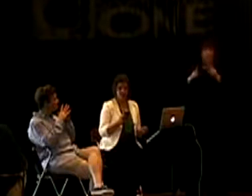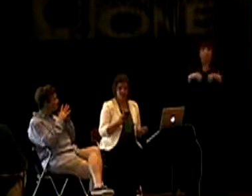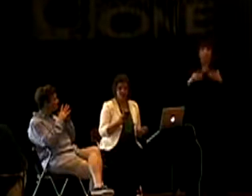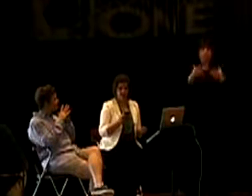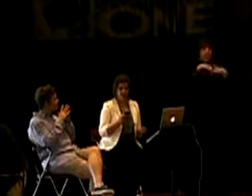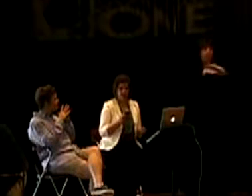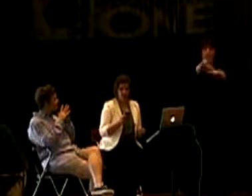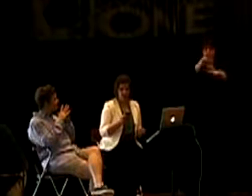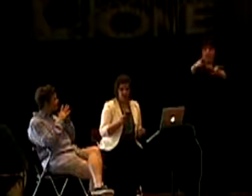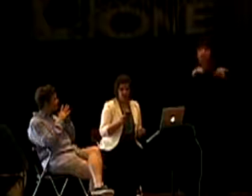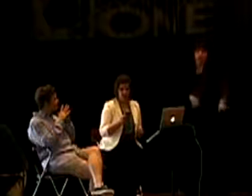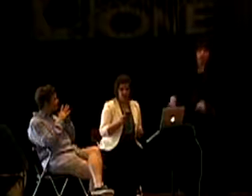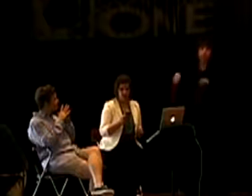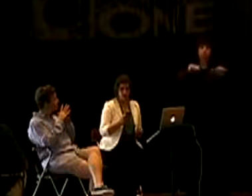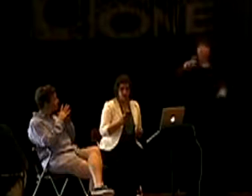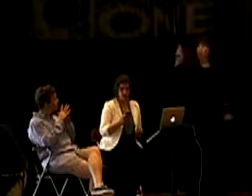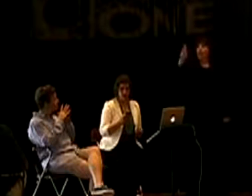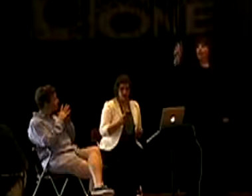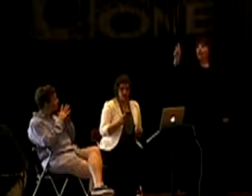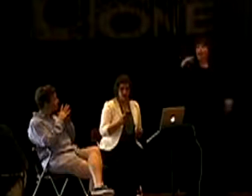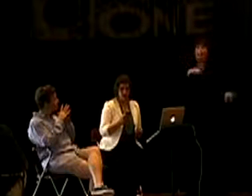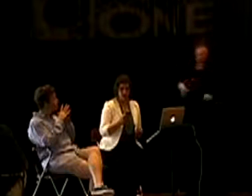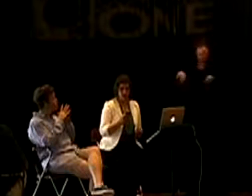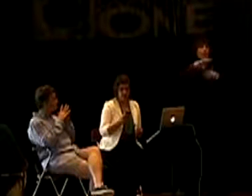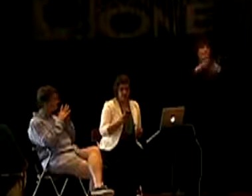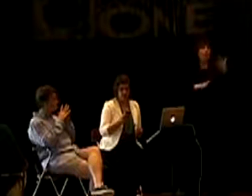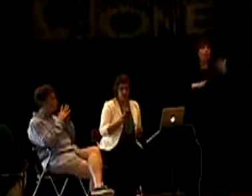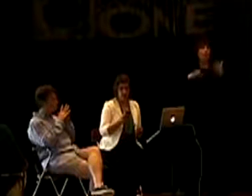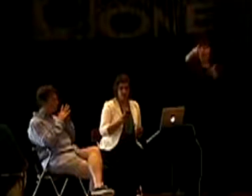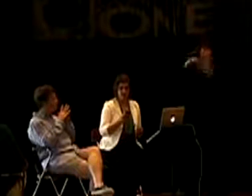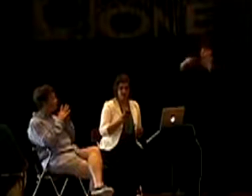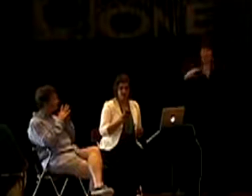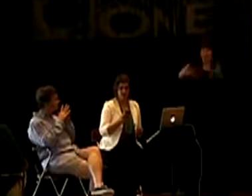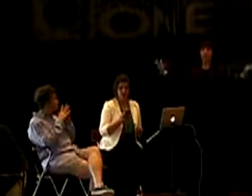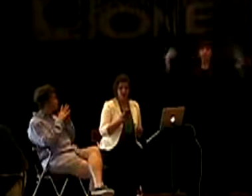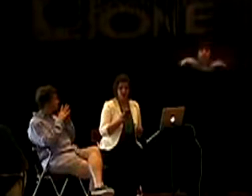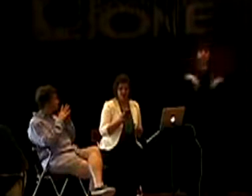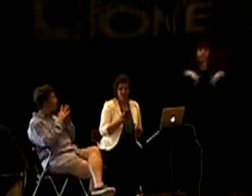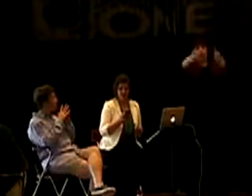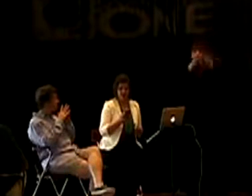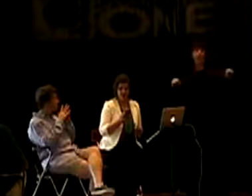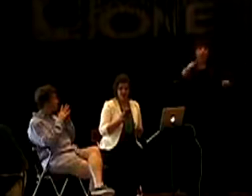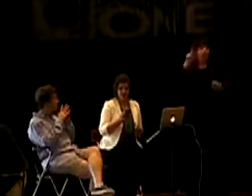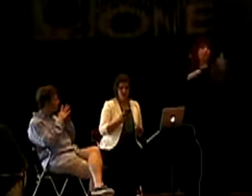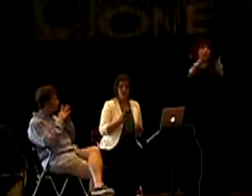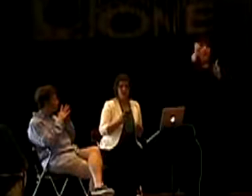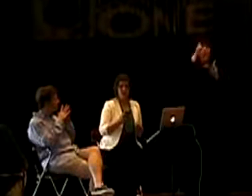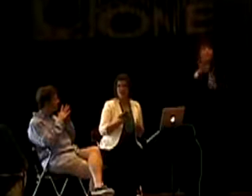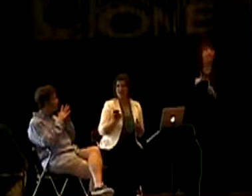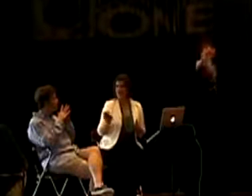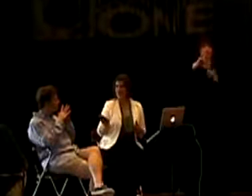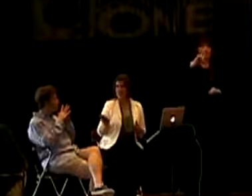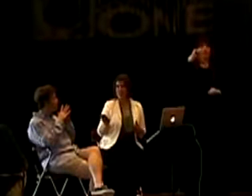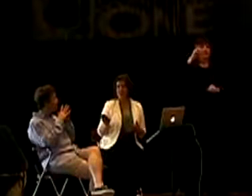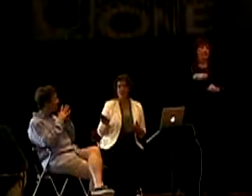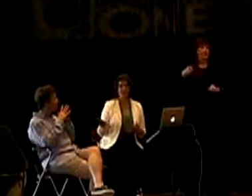design and development of inclusive audiences, especially serving people who are deaf or hard of hearing. One of the